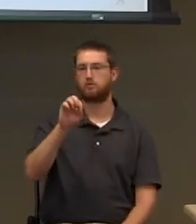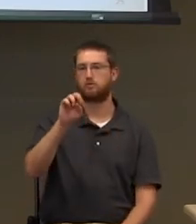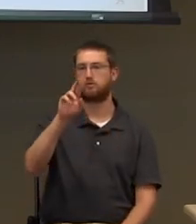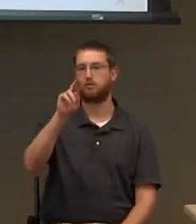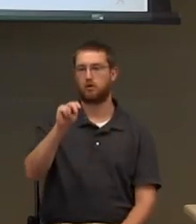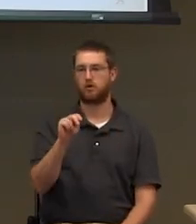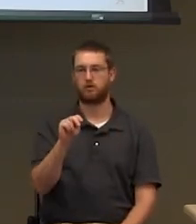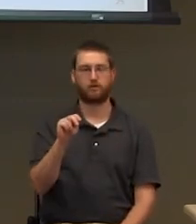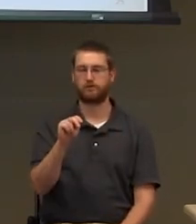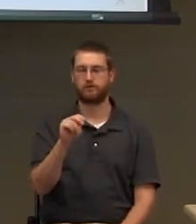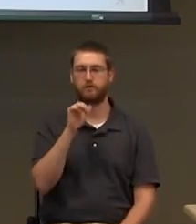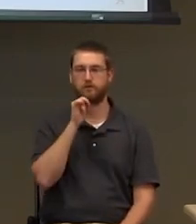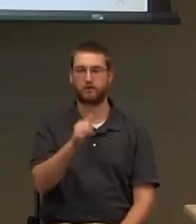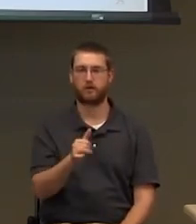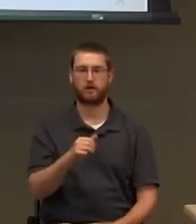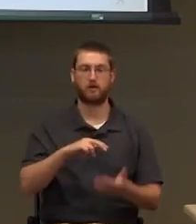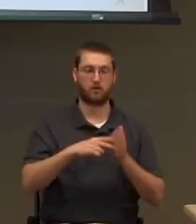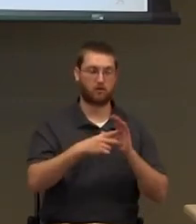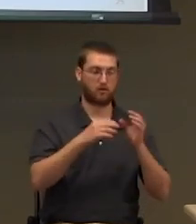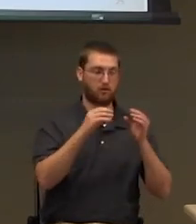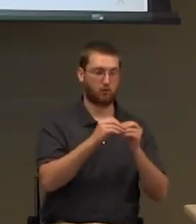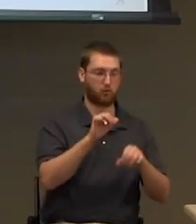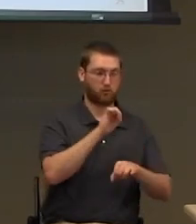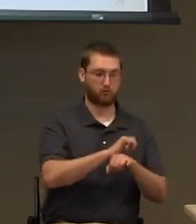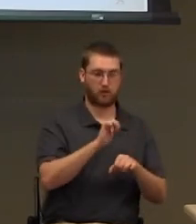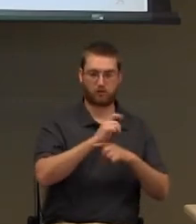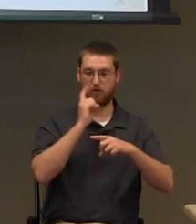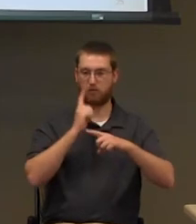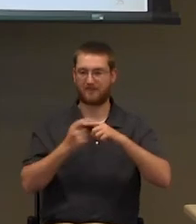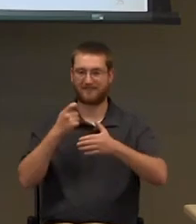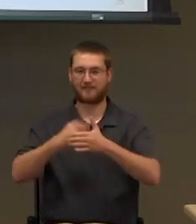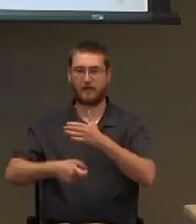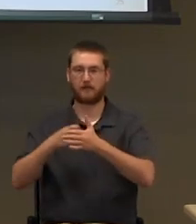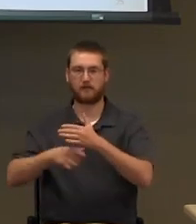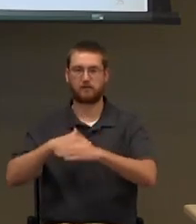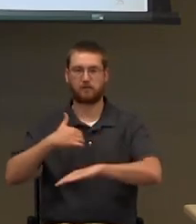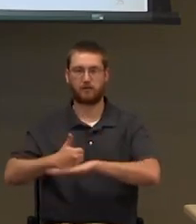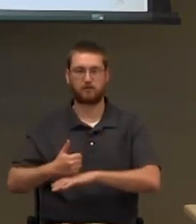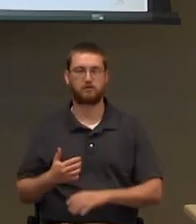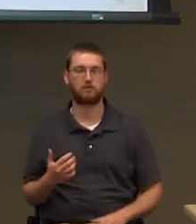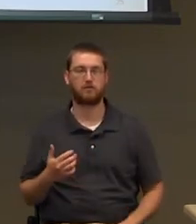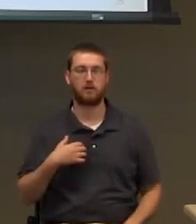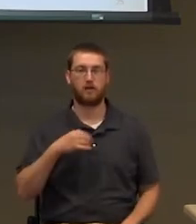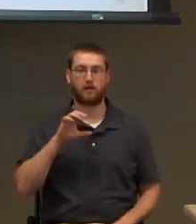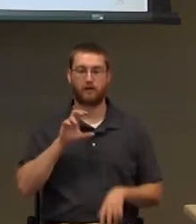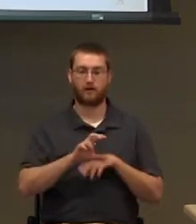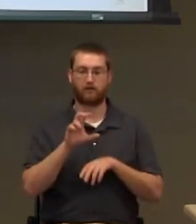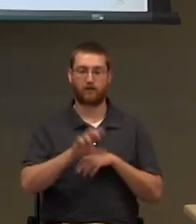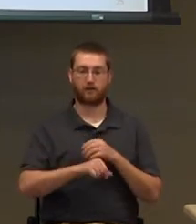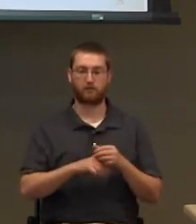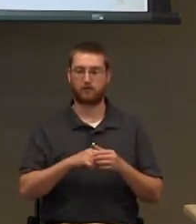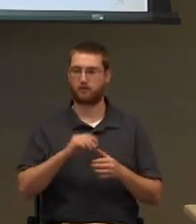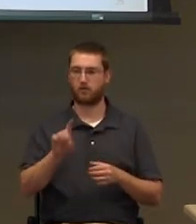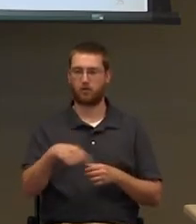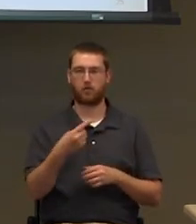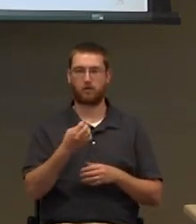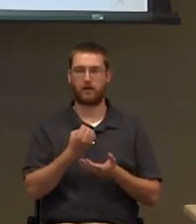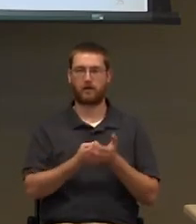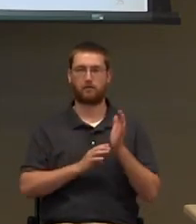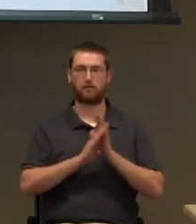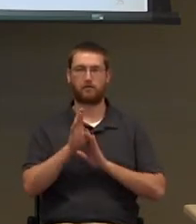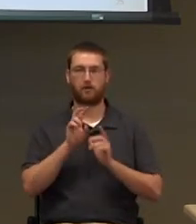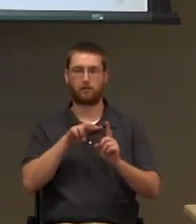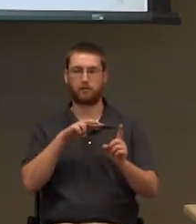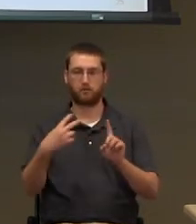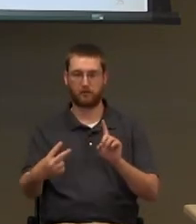as more jobs, and as a result, tax base. And so when you look at those investments from a purely investing in economic development perspective,